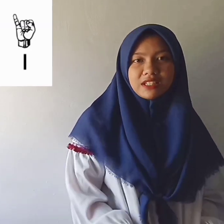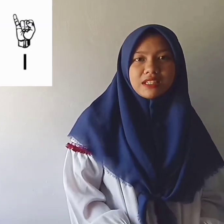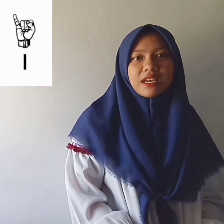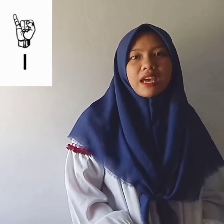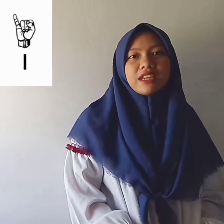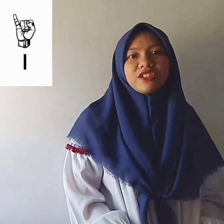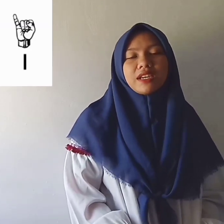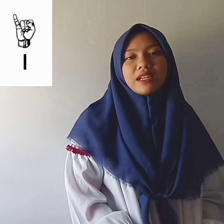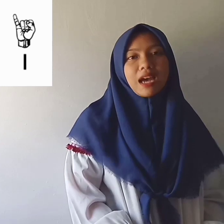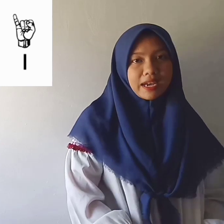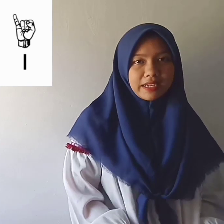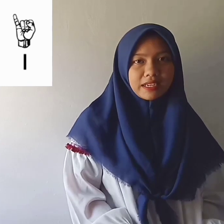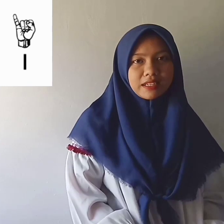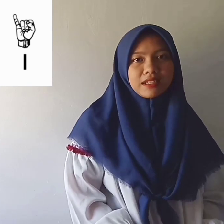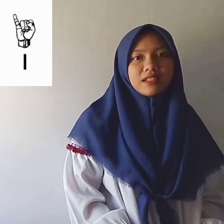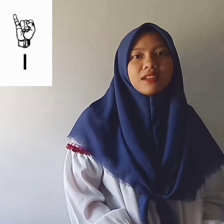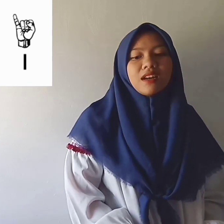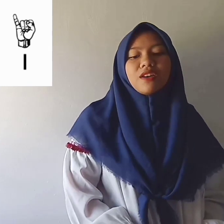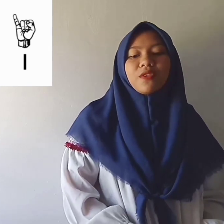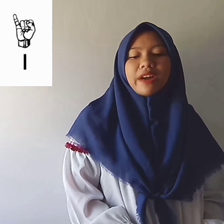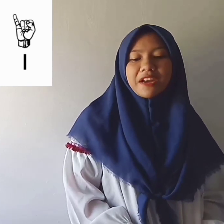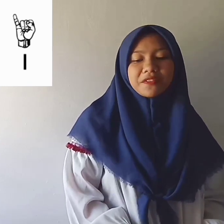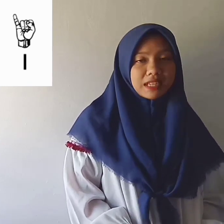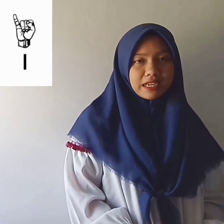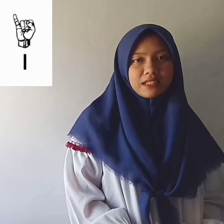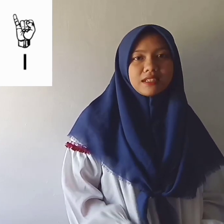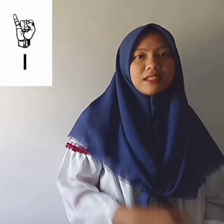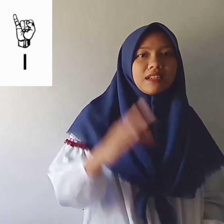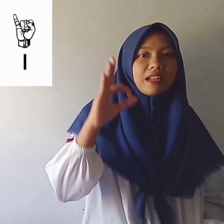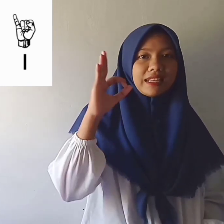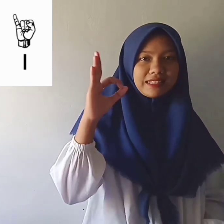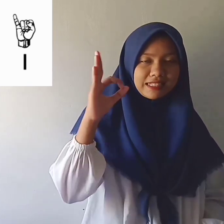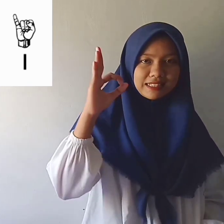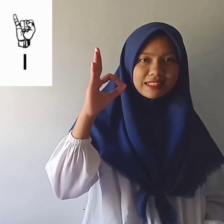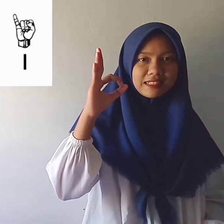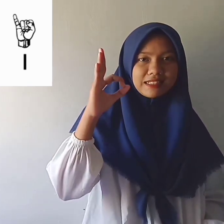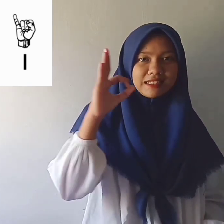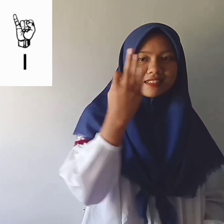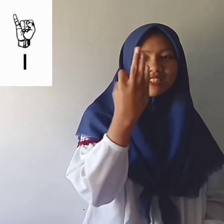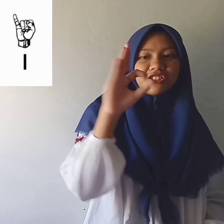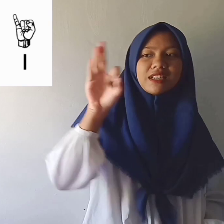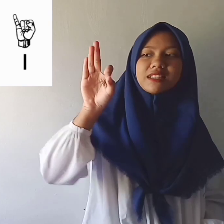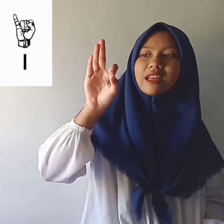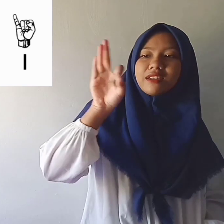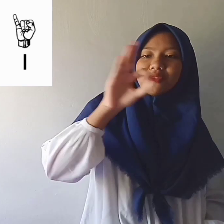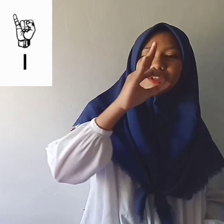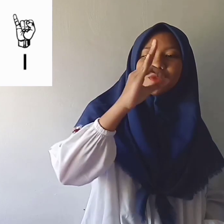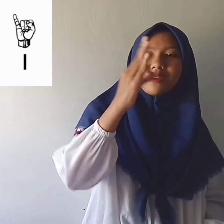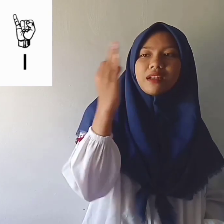G, H, and I. For F sign, like this. Just like when you make like